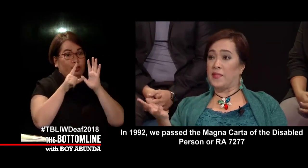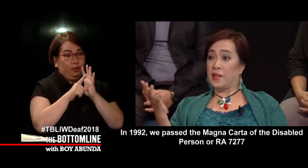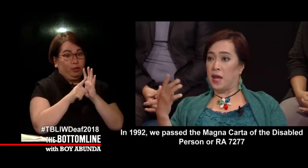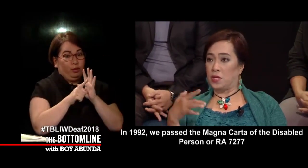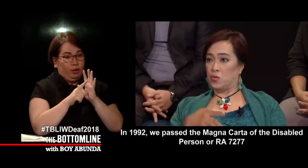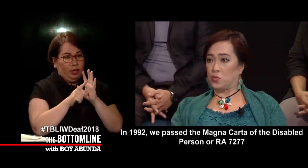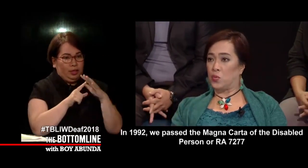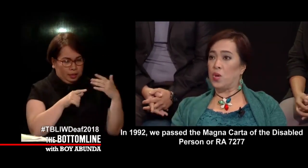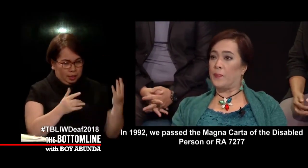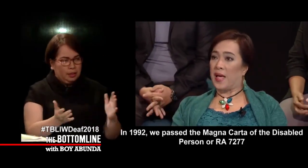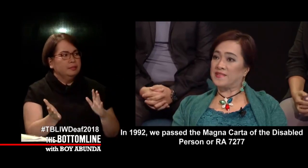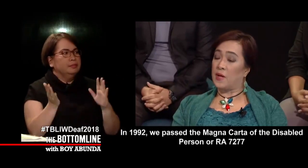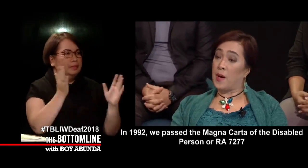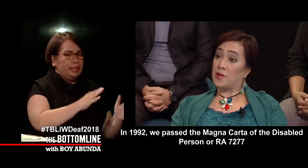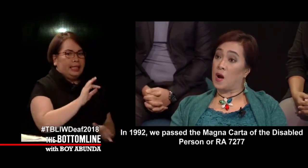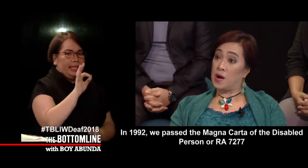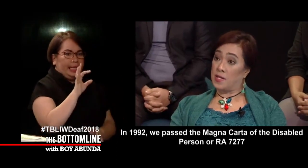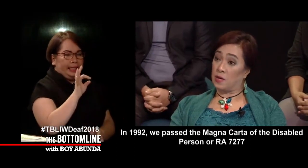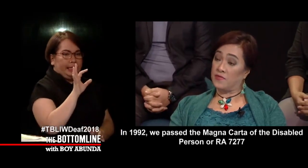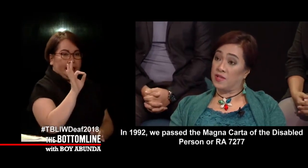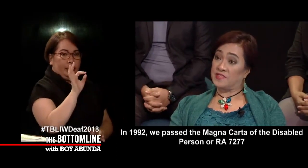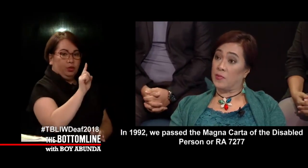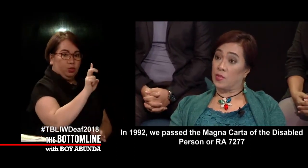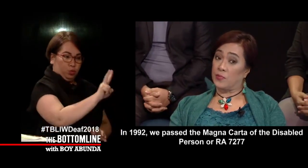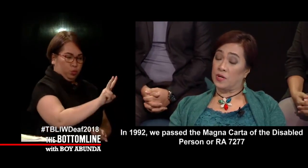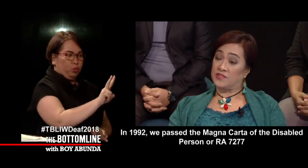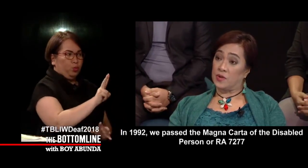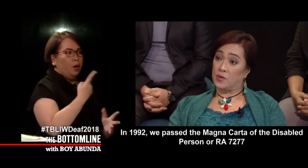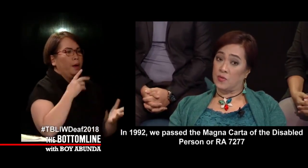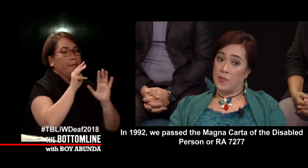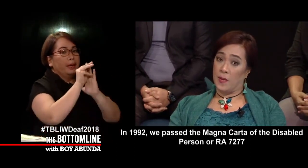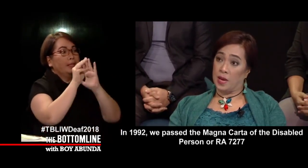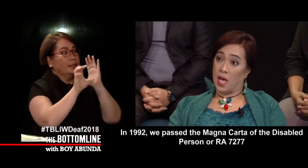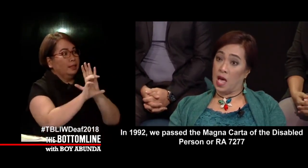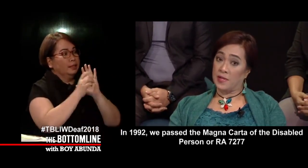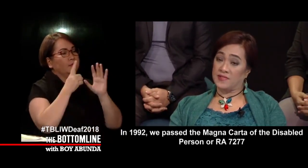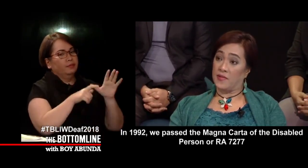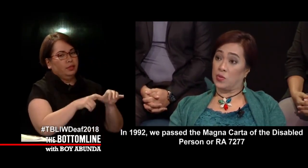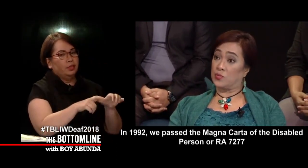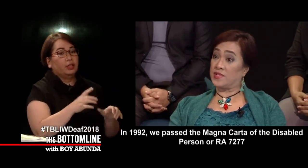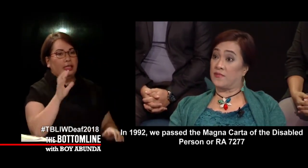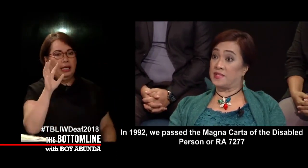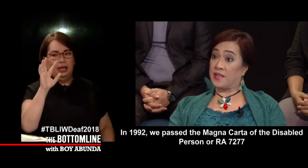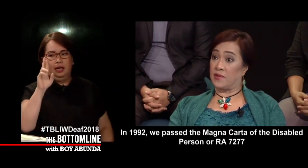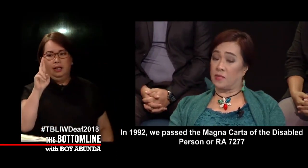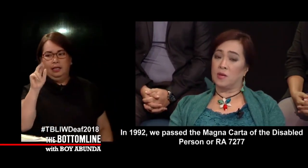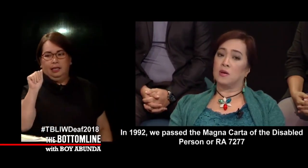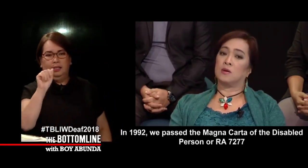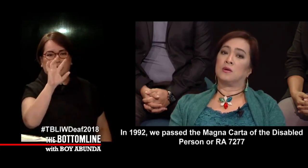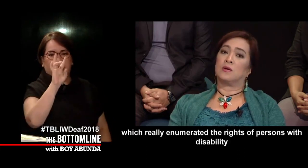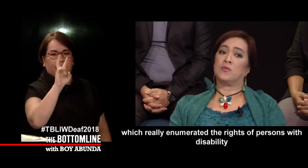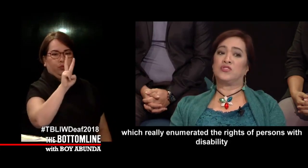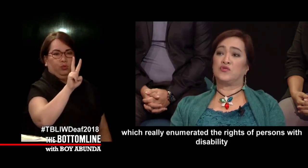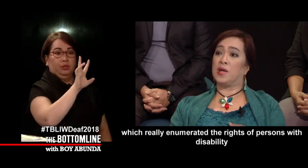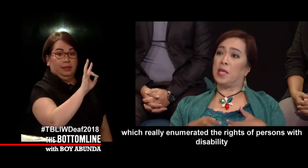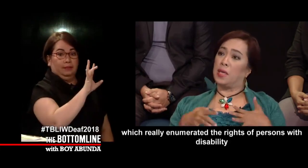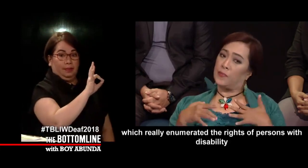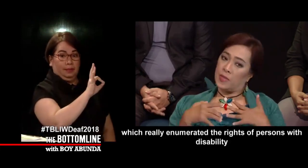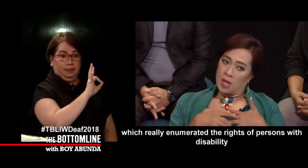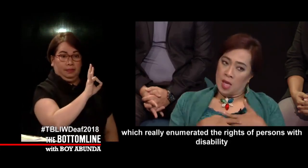in 1992, we passed the Magna Carta of the Disabled Person, or Republic Act 7277,